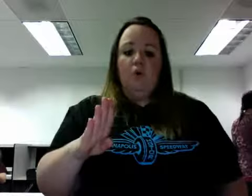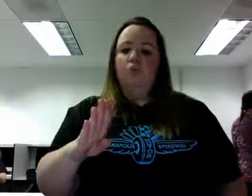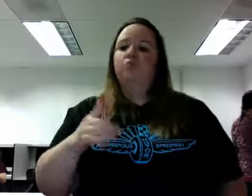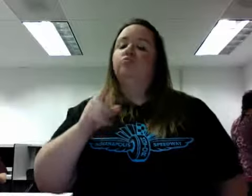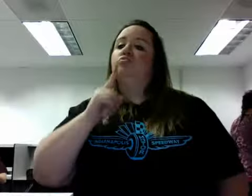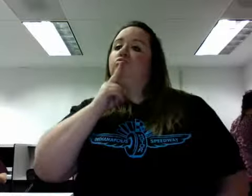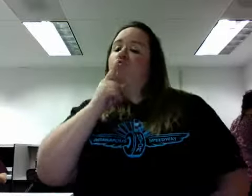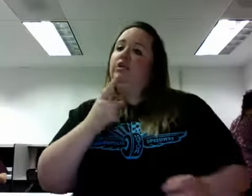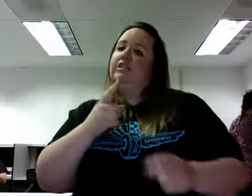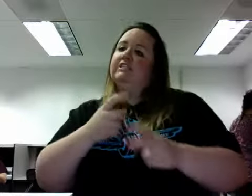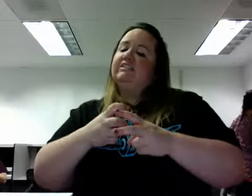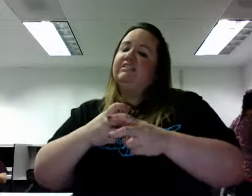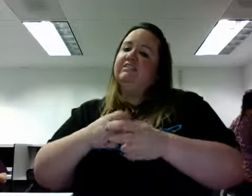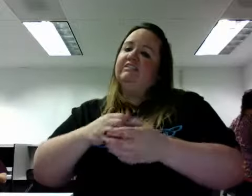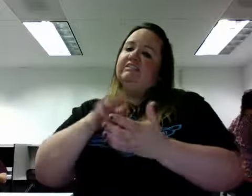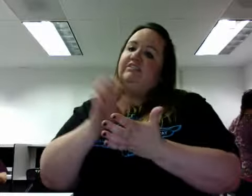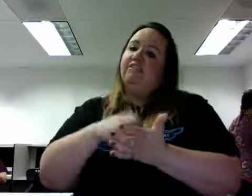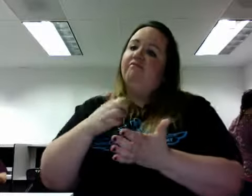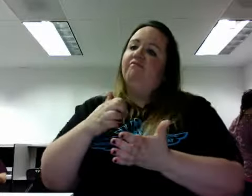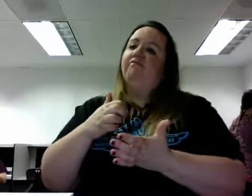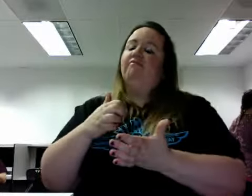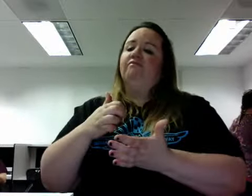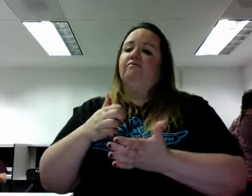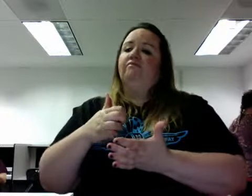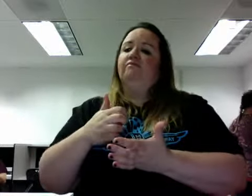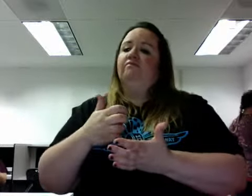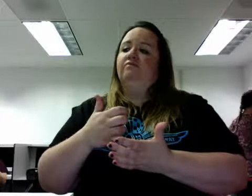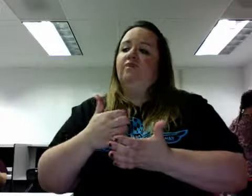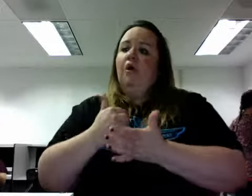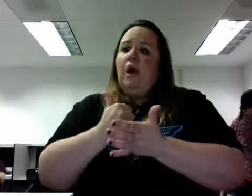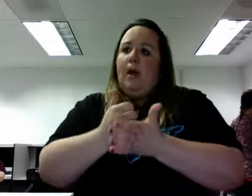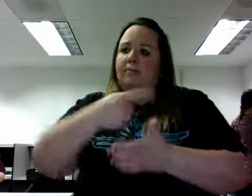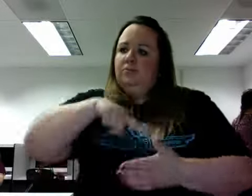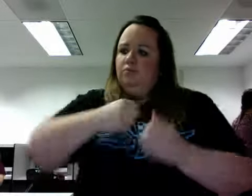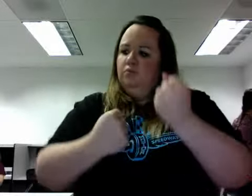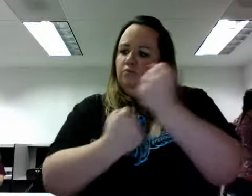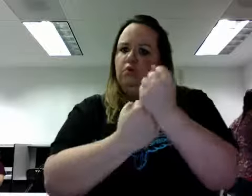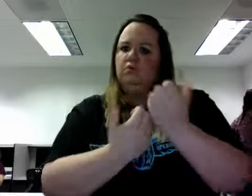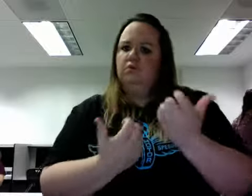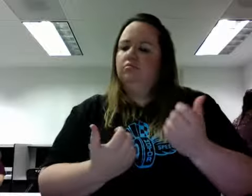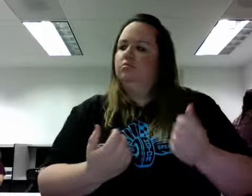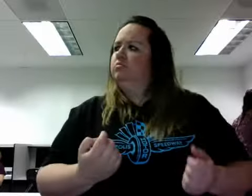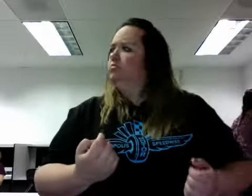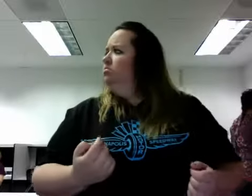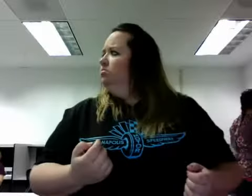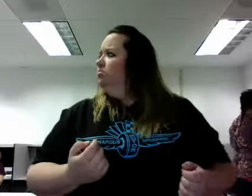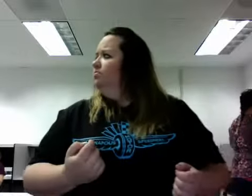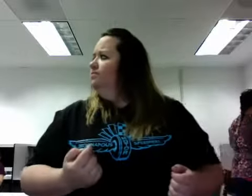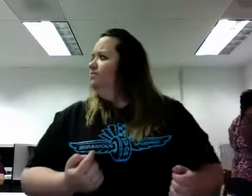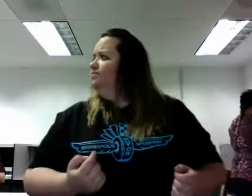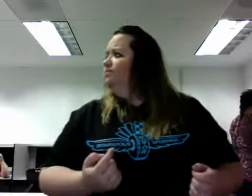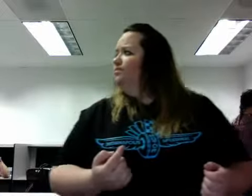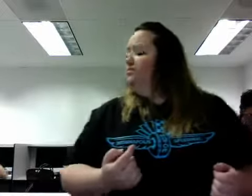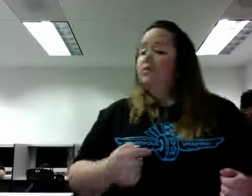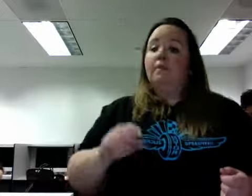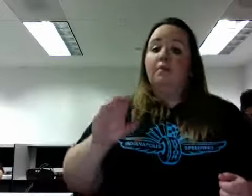14% of the human body's weight made up of the skeletal system. Only 14%. The spongy bone, the key to that, is very strong. Fat cells